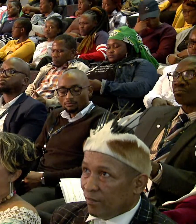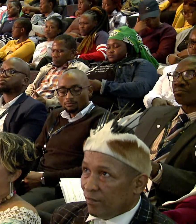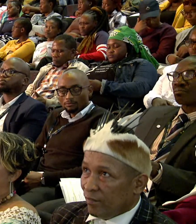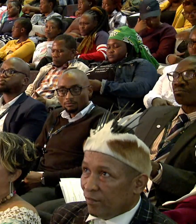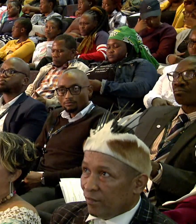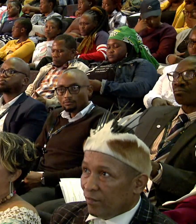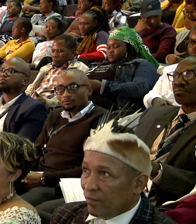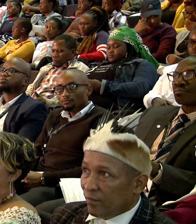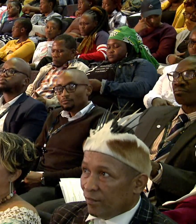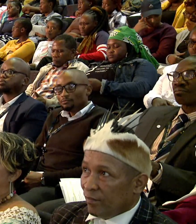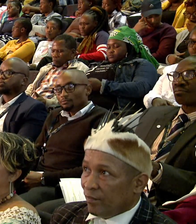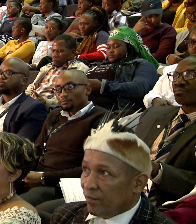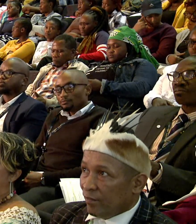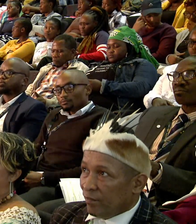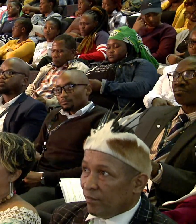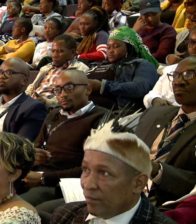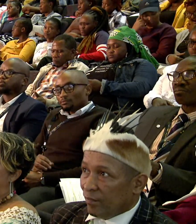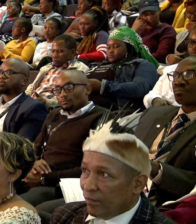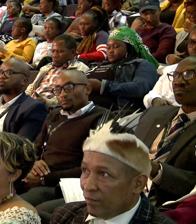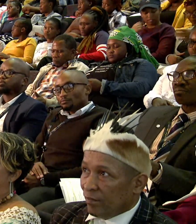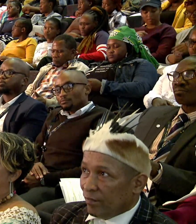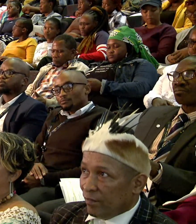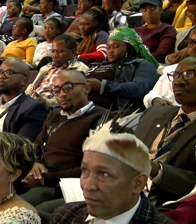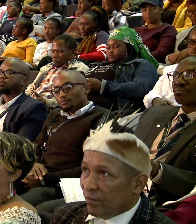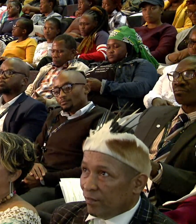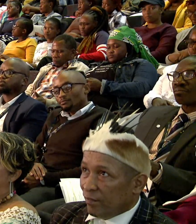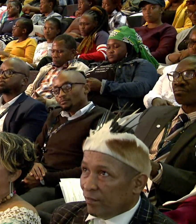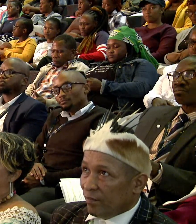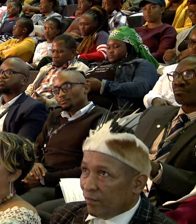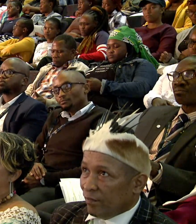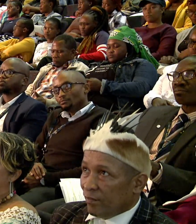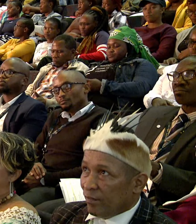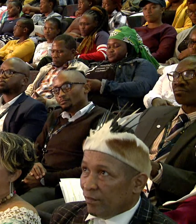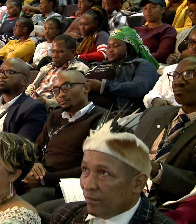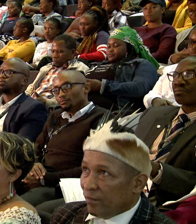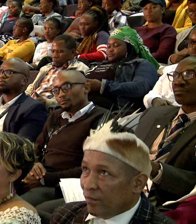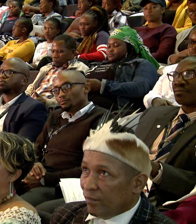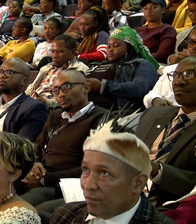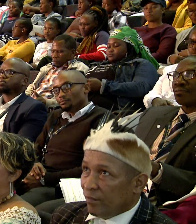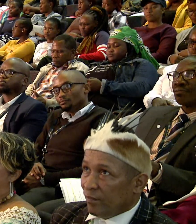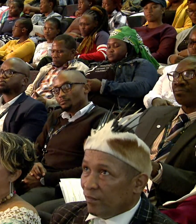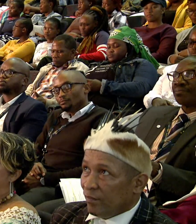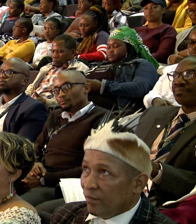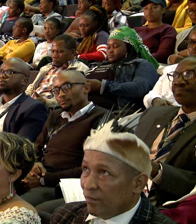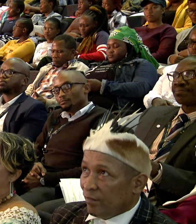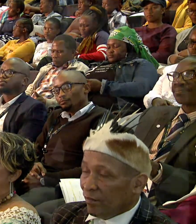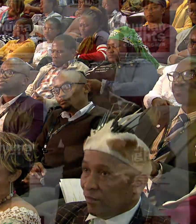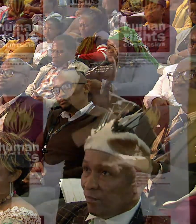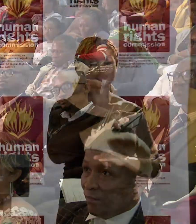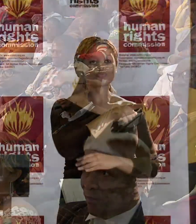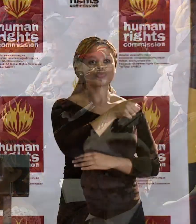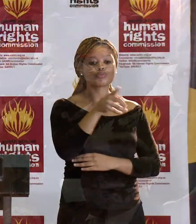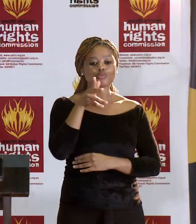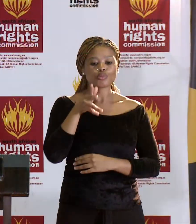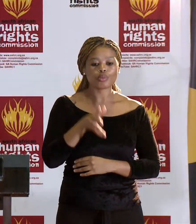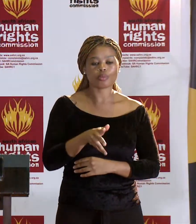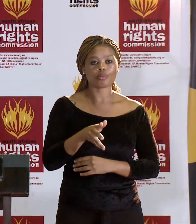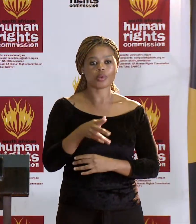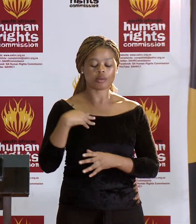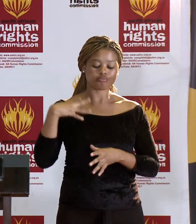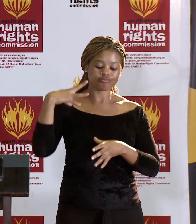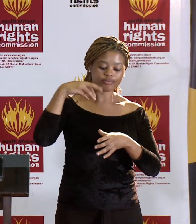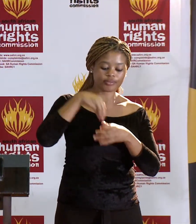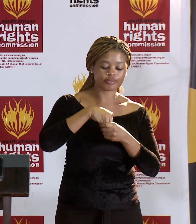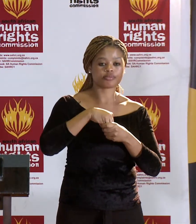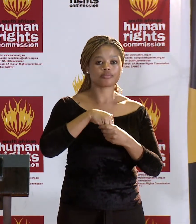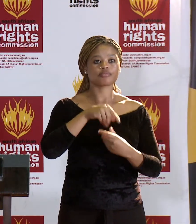at the sheer beauty of this place. And you want to live there. You want to be